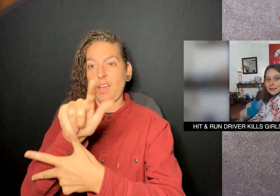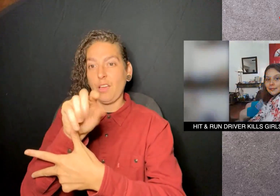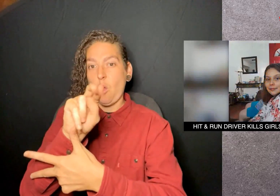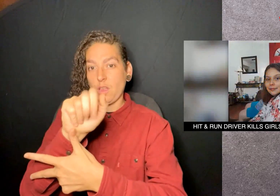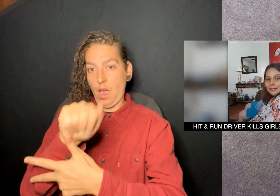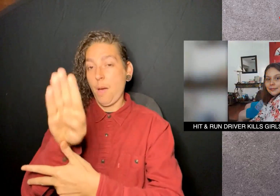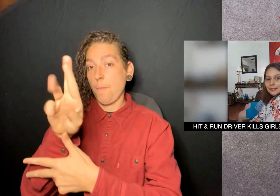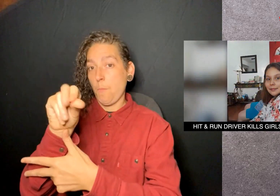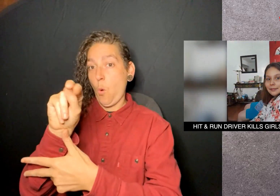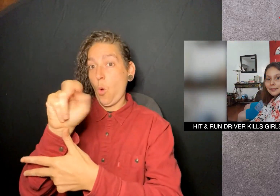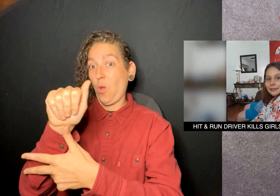12-year-old Daytona Bronis,